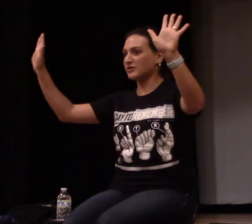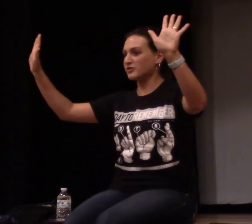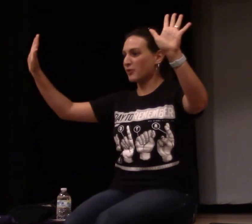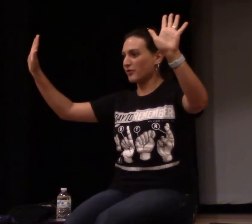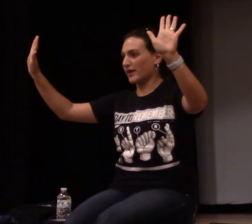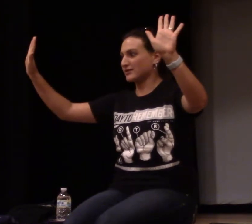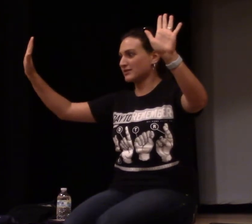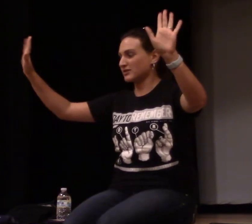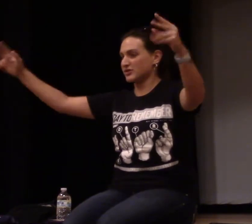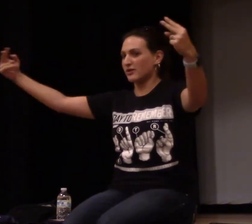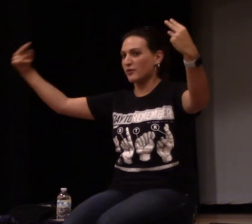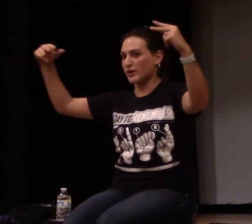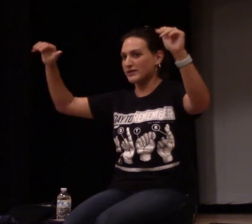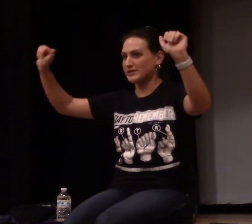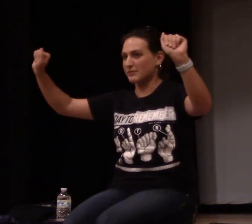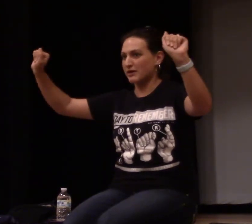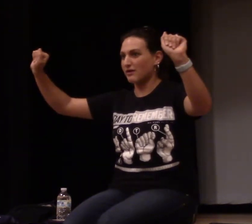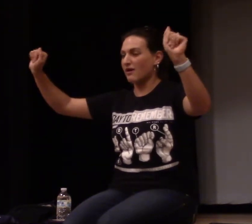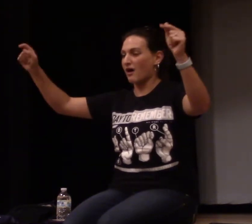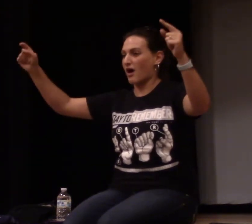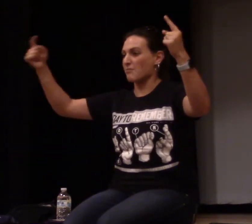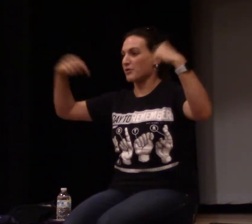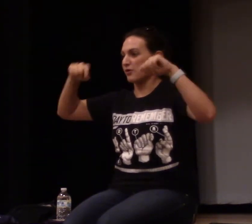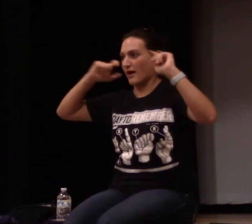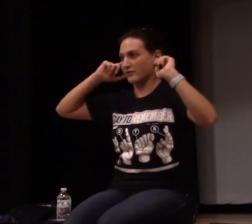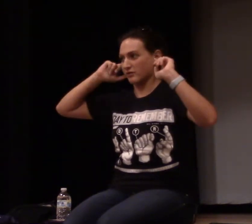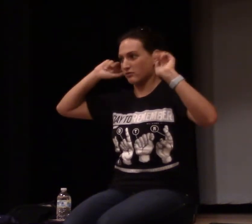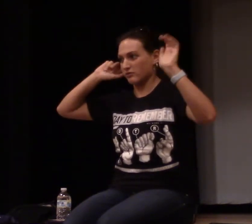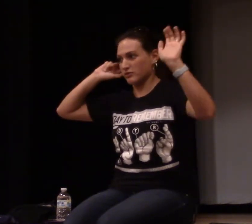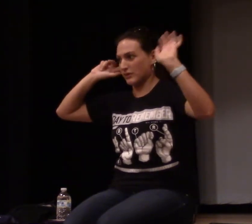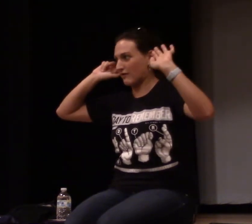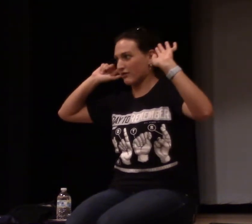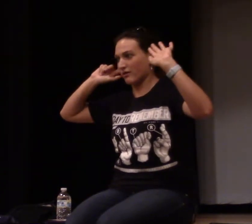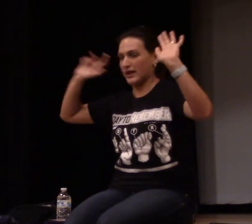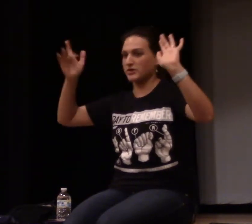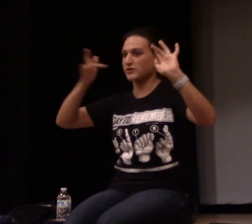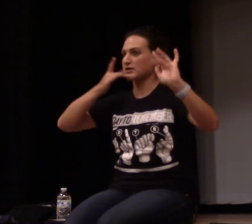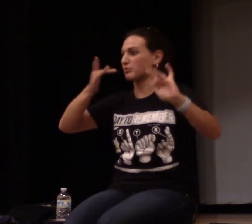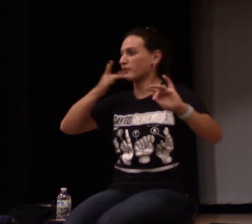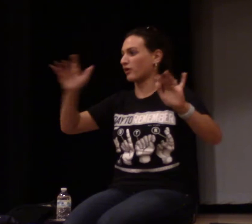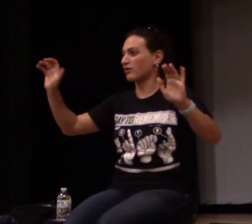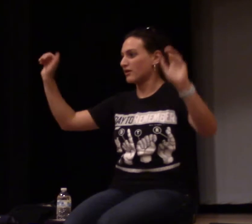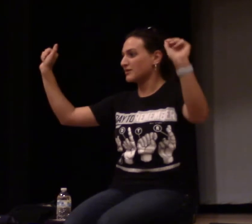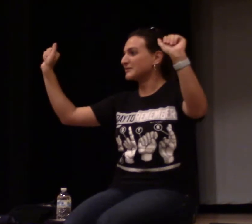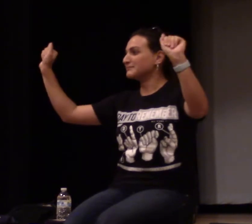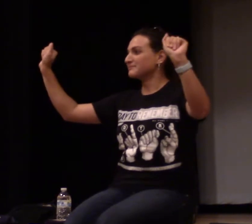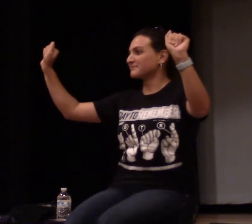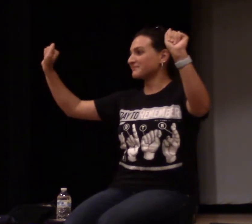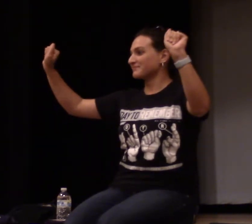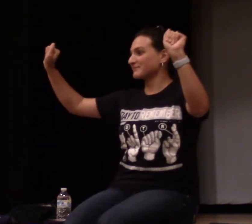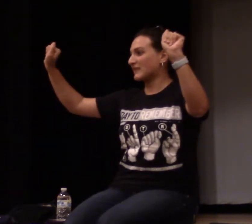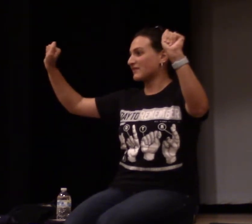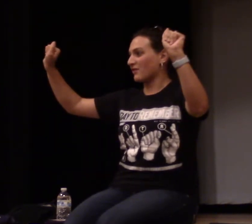both hands, just so everyone can see me, but you don't have to. Use whatever hand you guys prefer. So